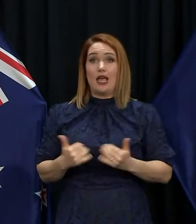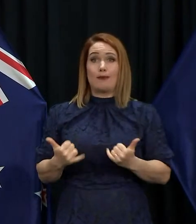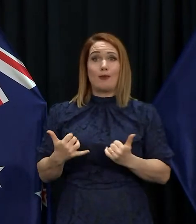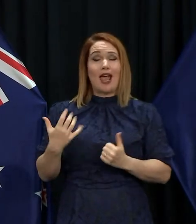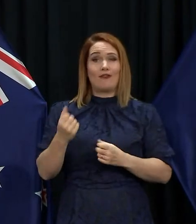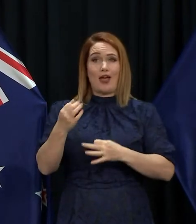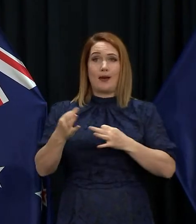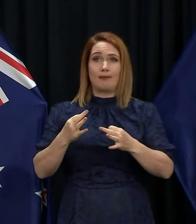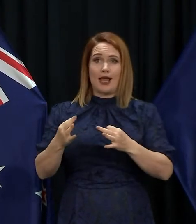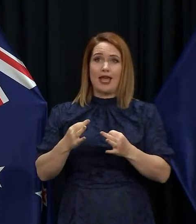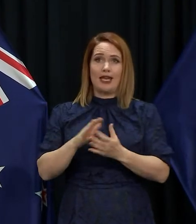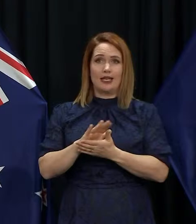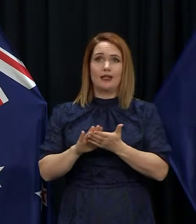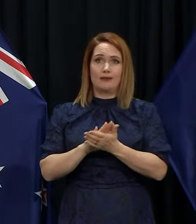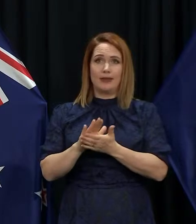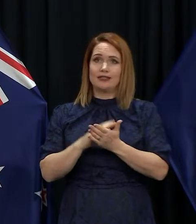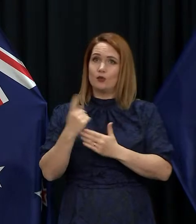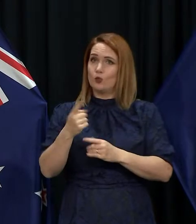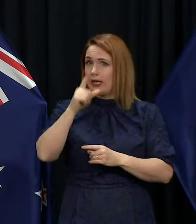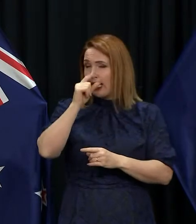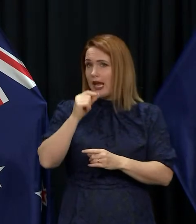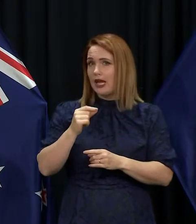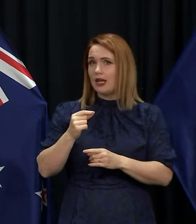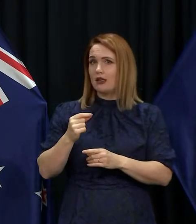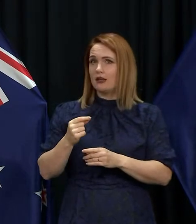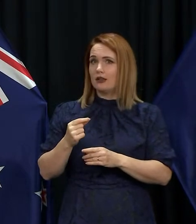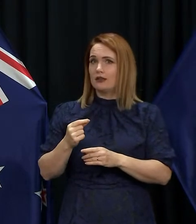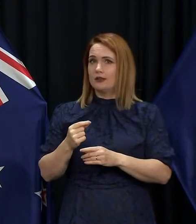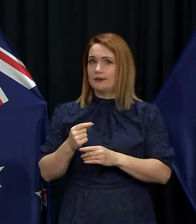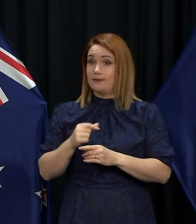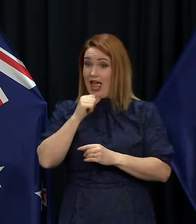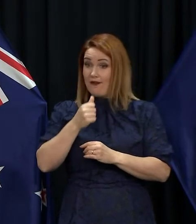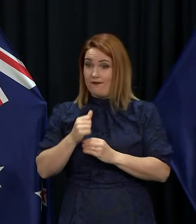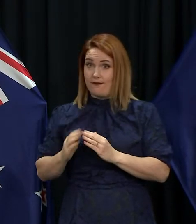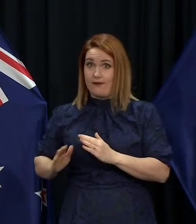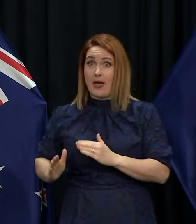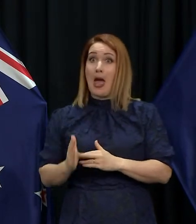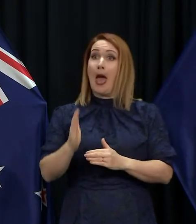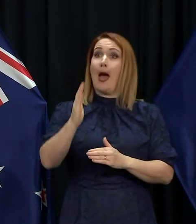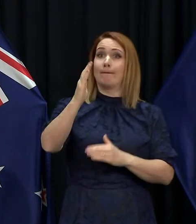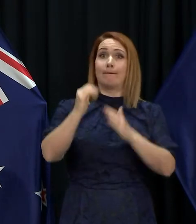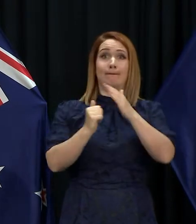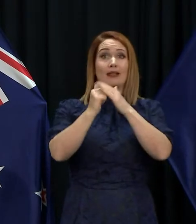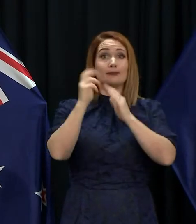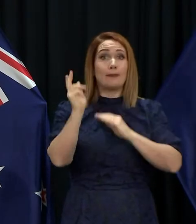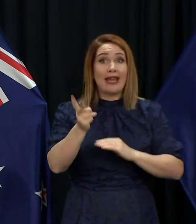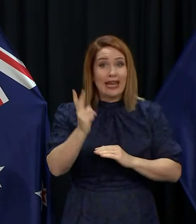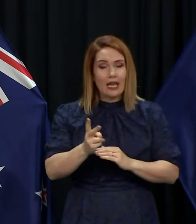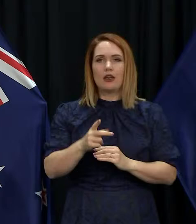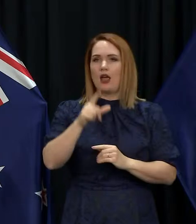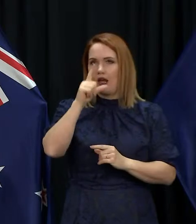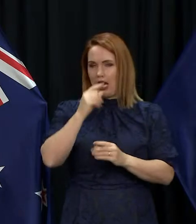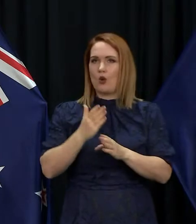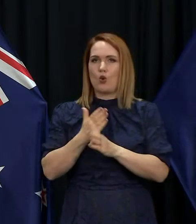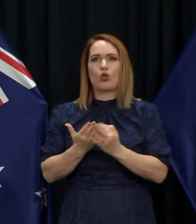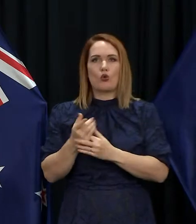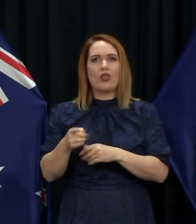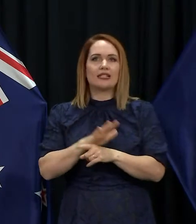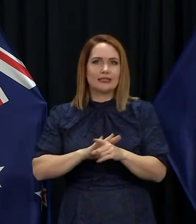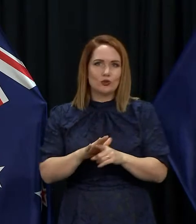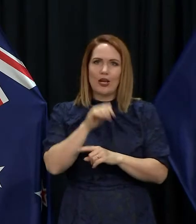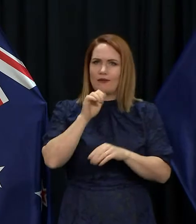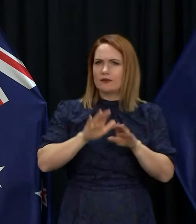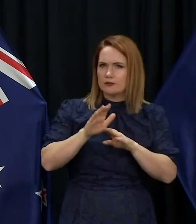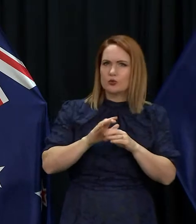enables us to work through new peaks that arise as a result of Omicron or closely